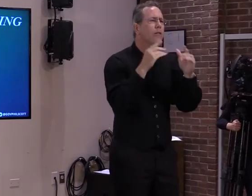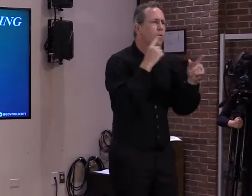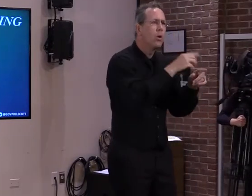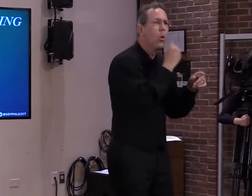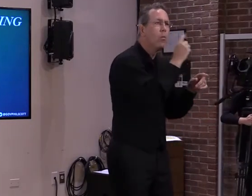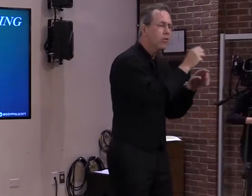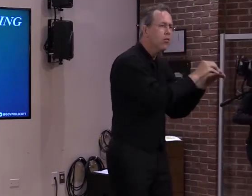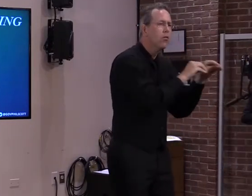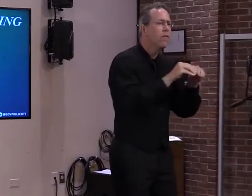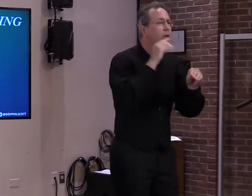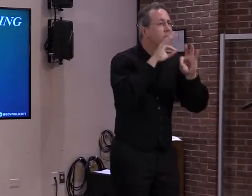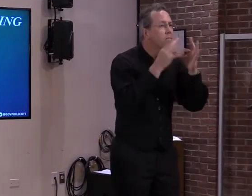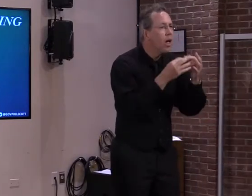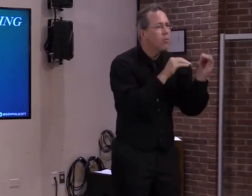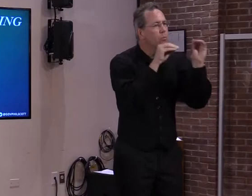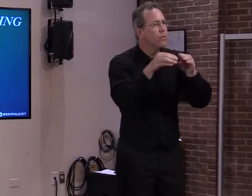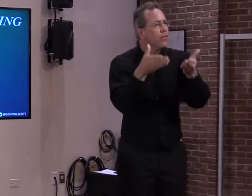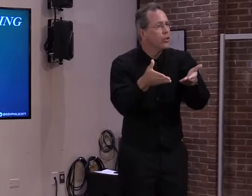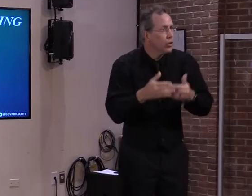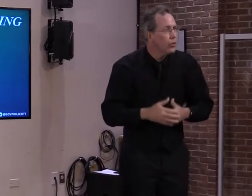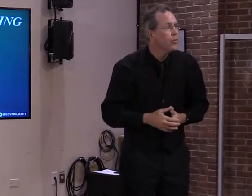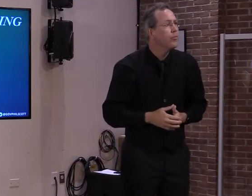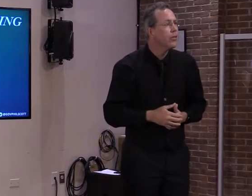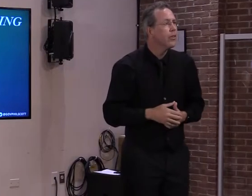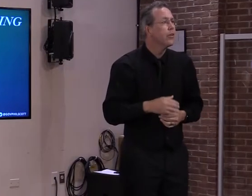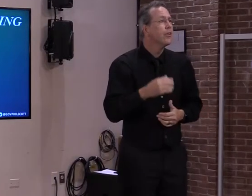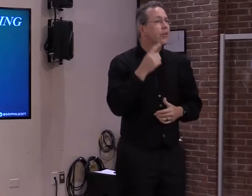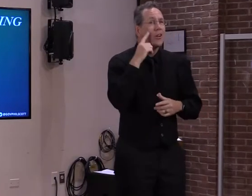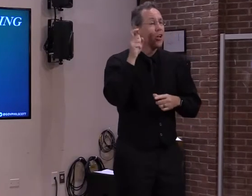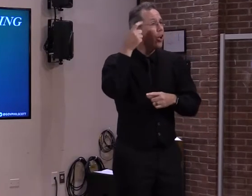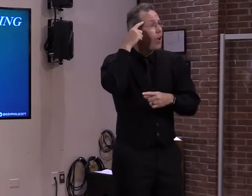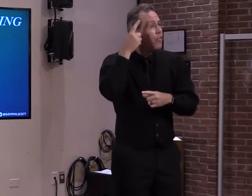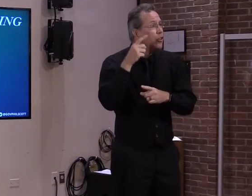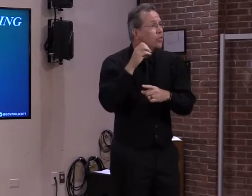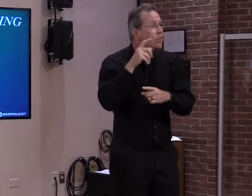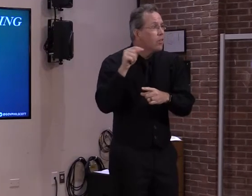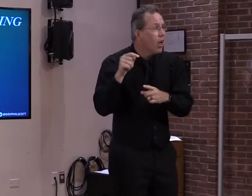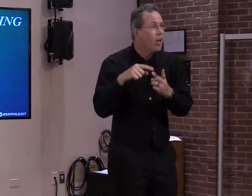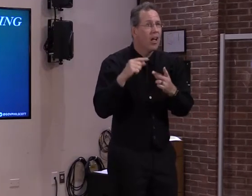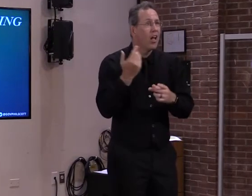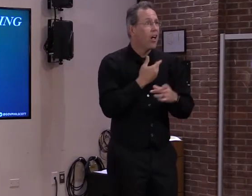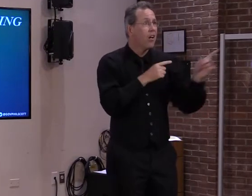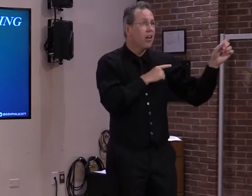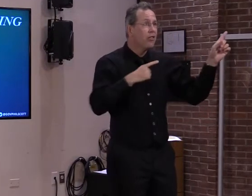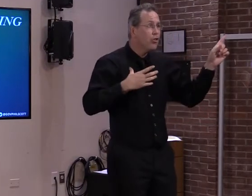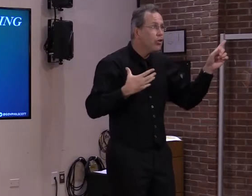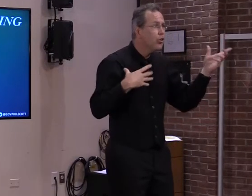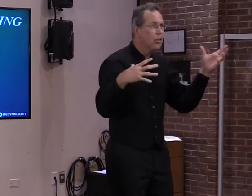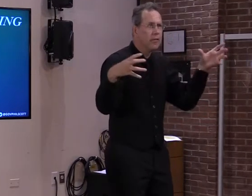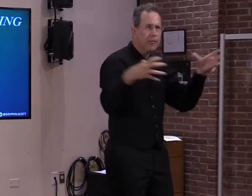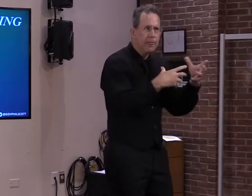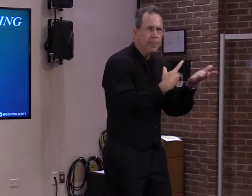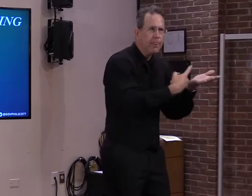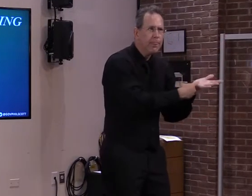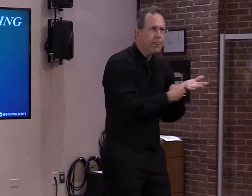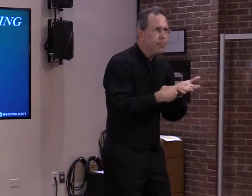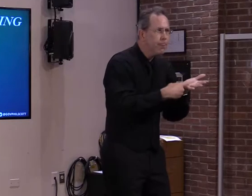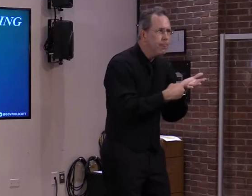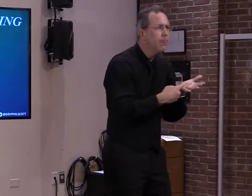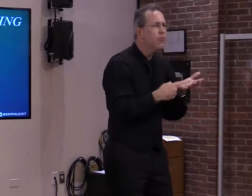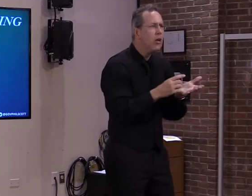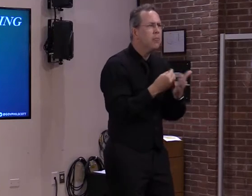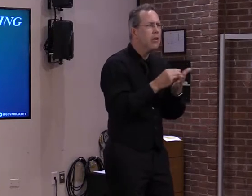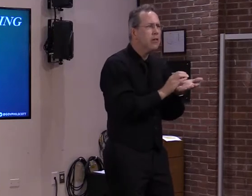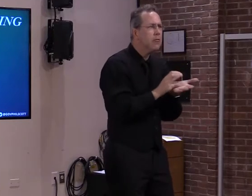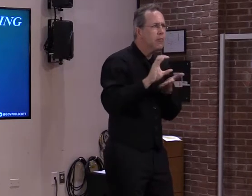Vermont legislature, our state is now investing over $120 million to build this